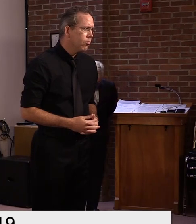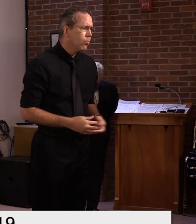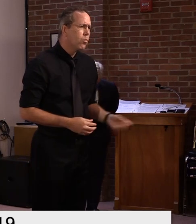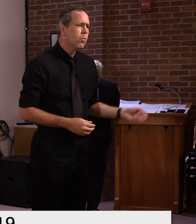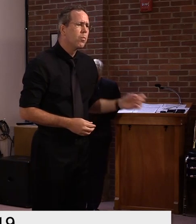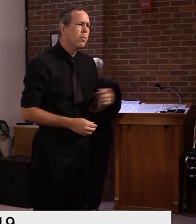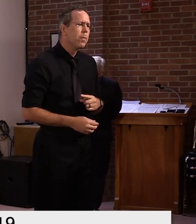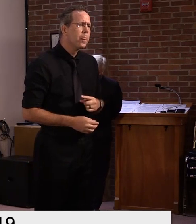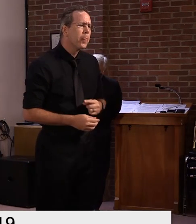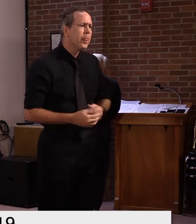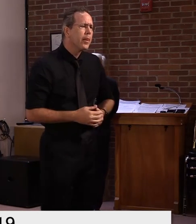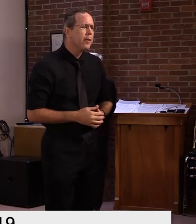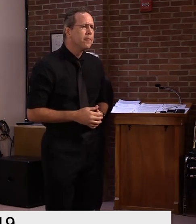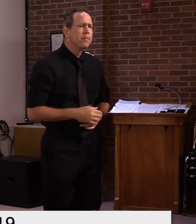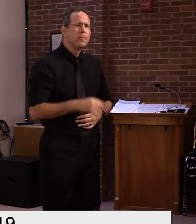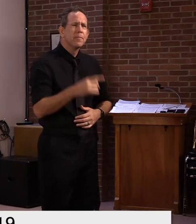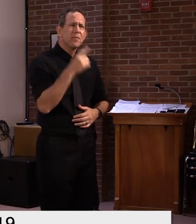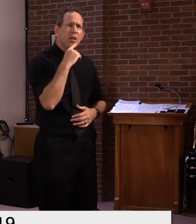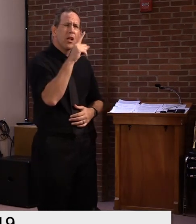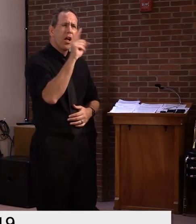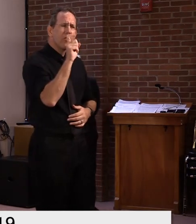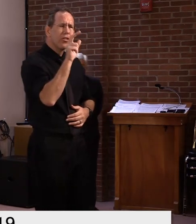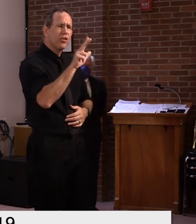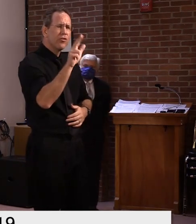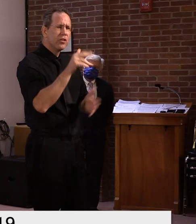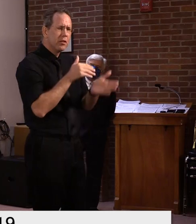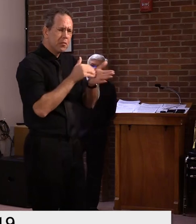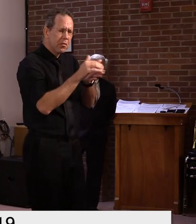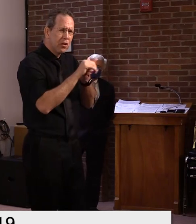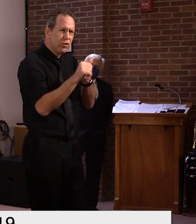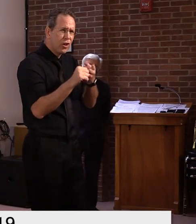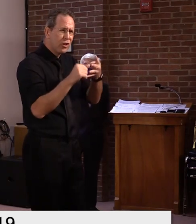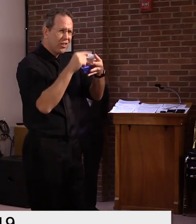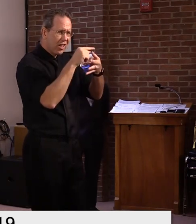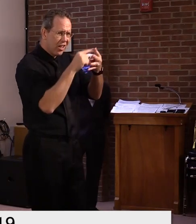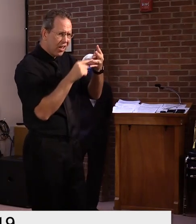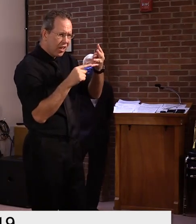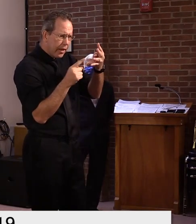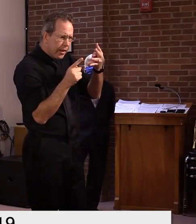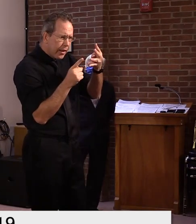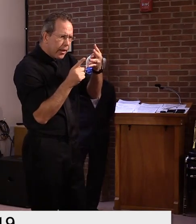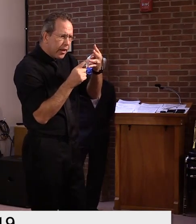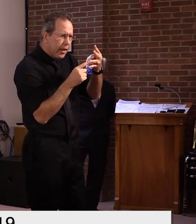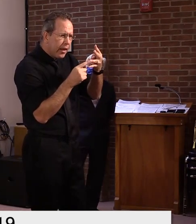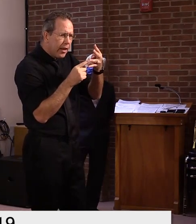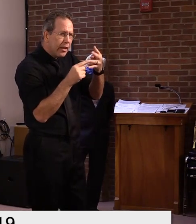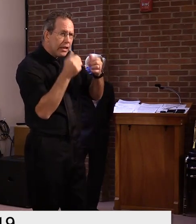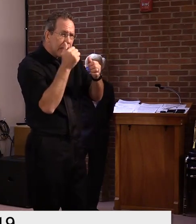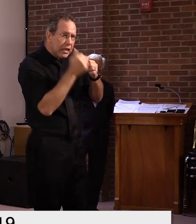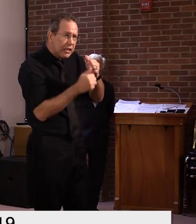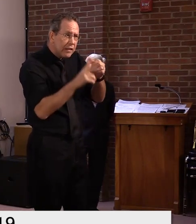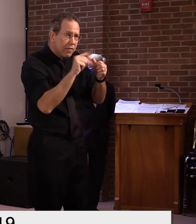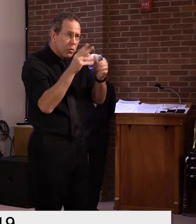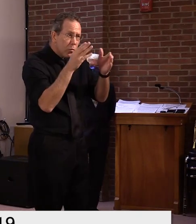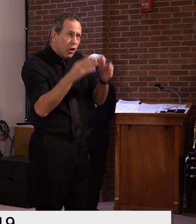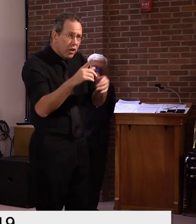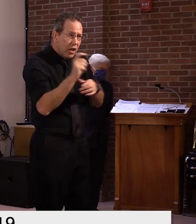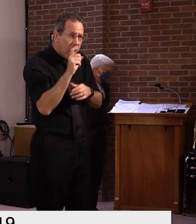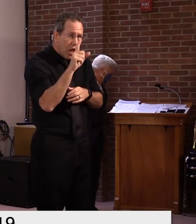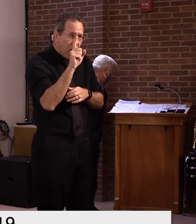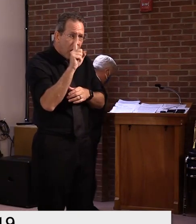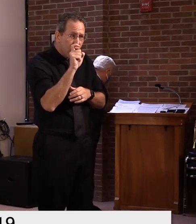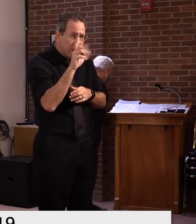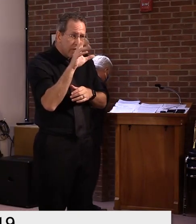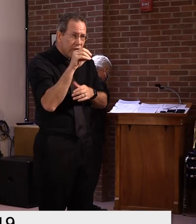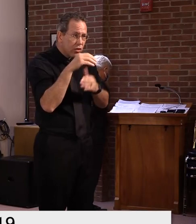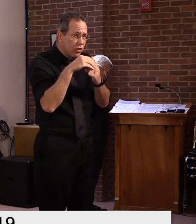million. Was one of those, it sounded like $150 for each Vermonter. Is that right? Is that for local spending, or is it with the hopes